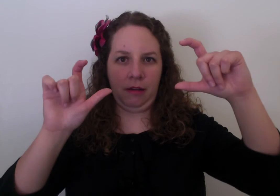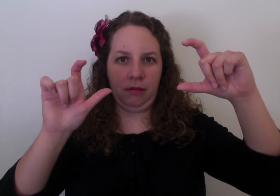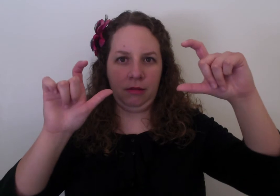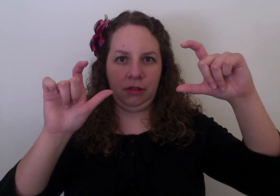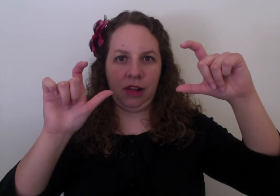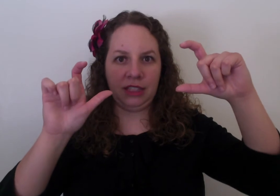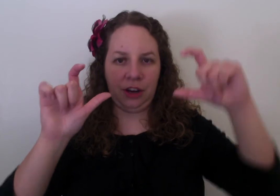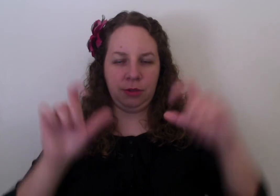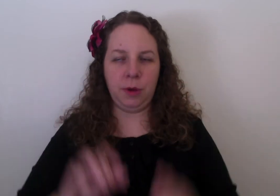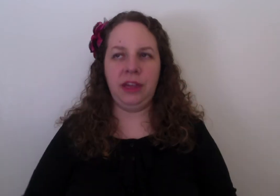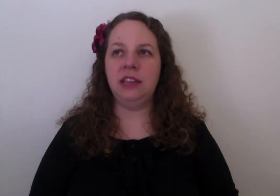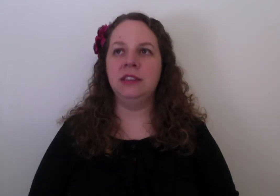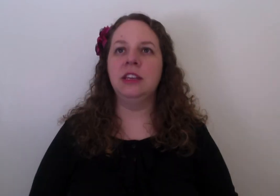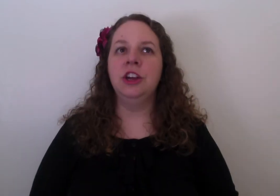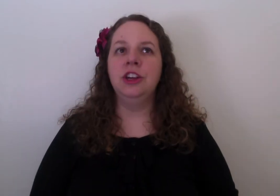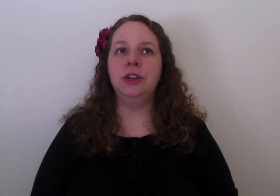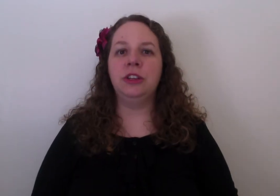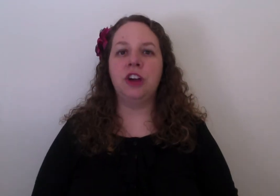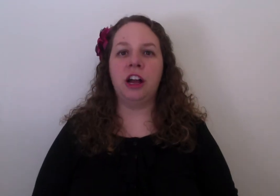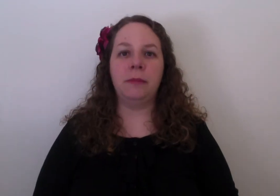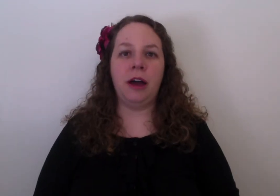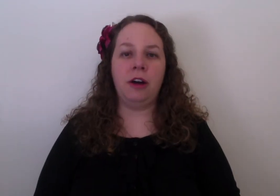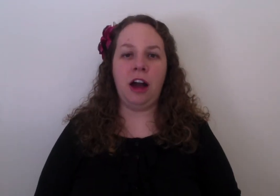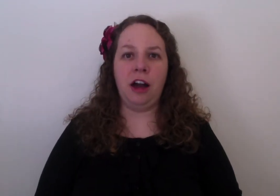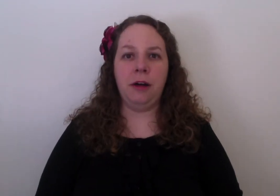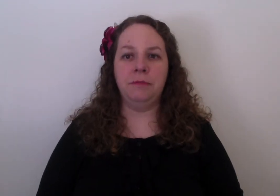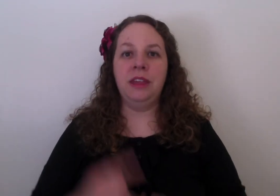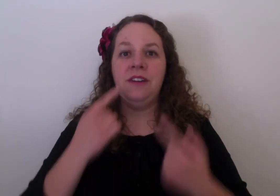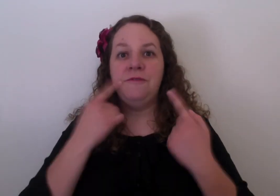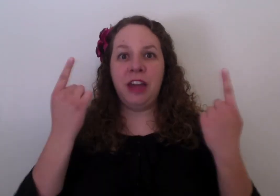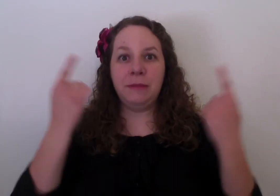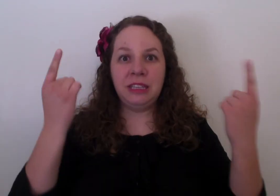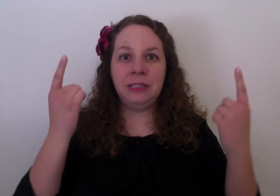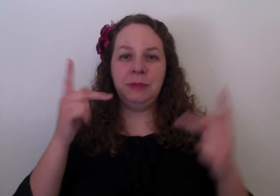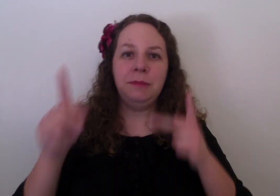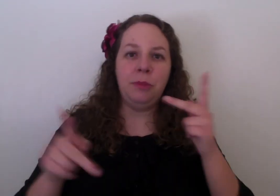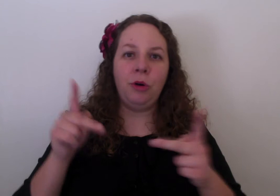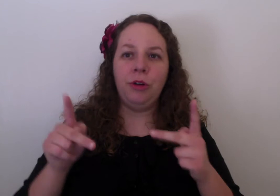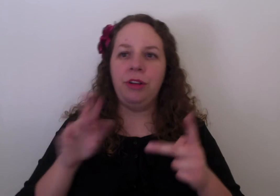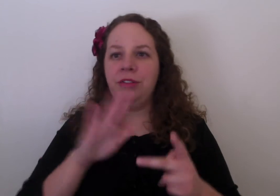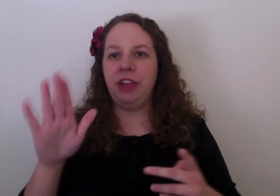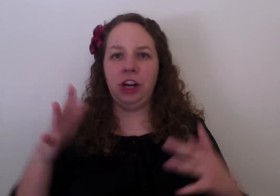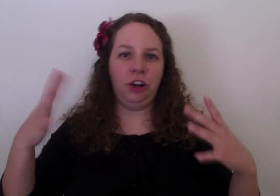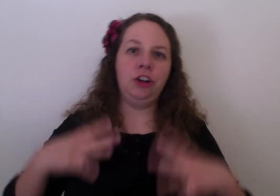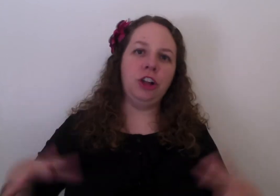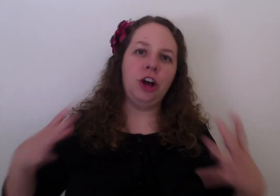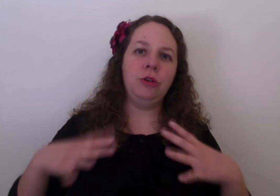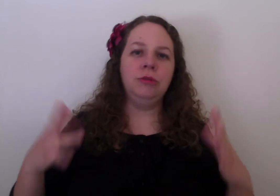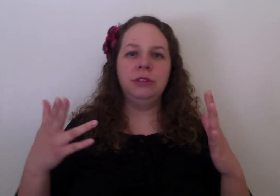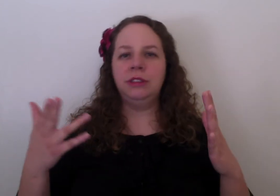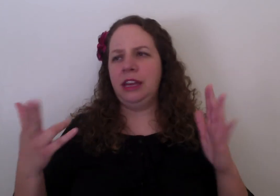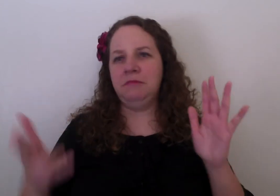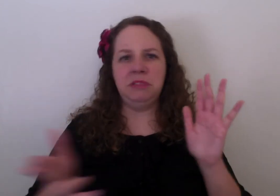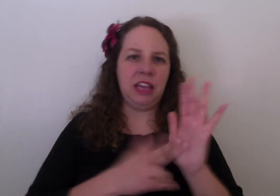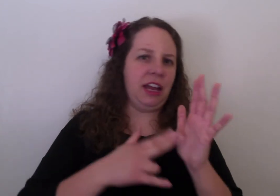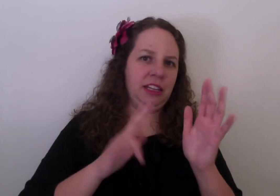L classifier with both hands. You could talk about famous people, their clothes, they signed and